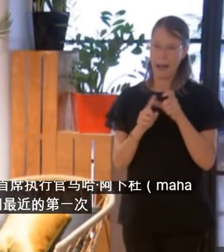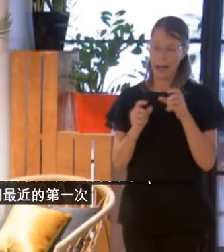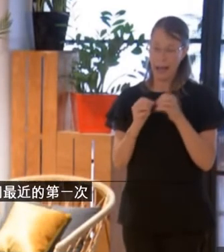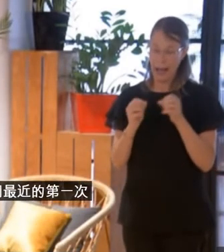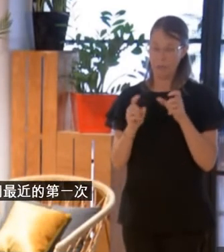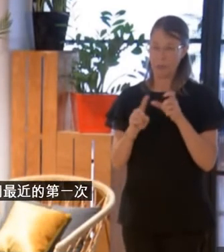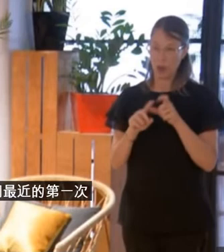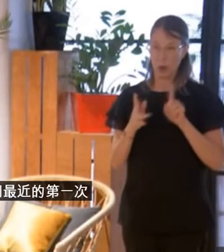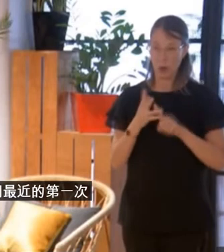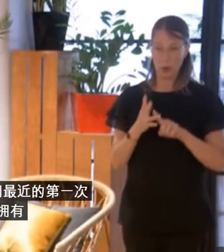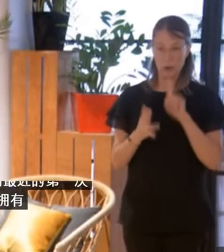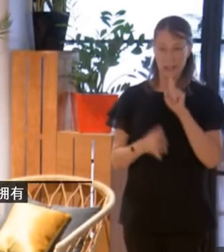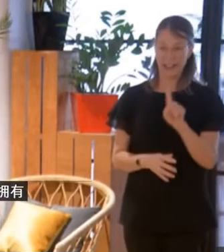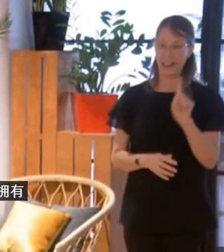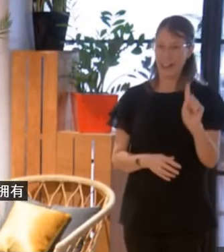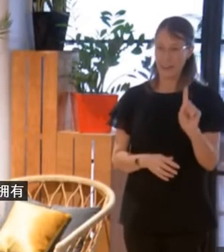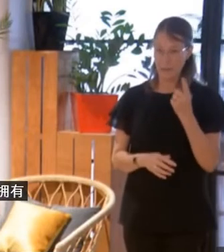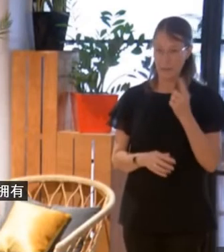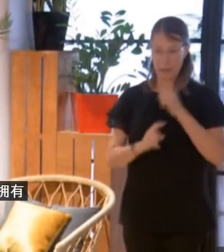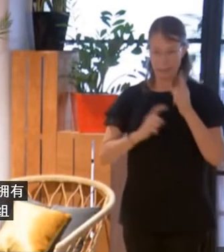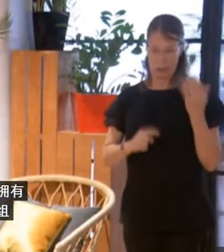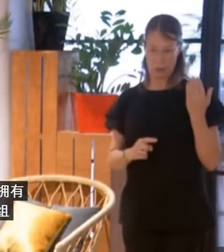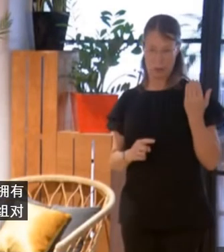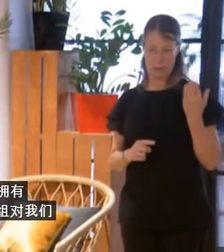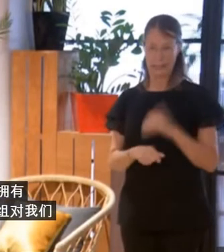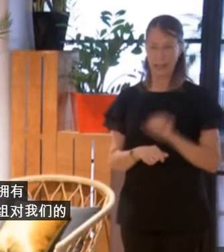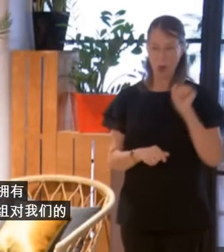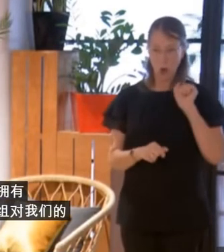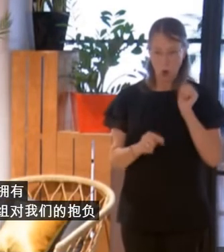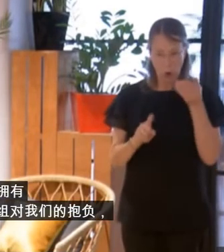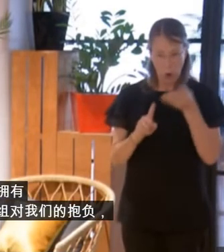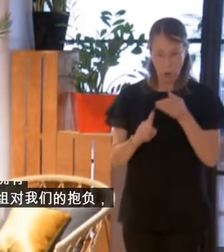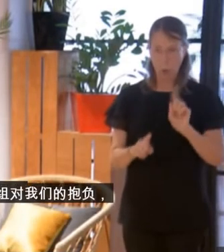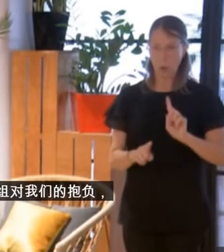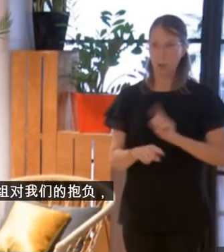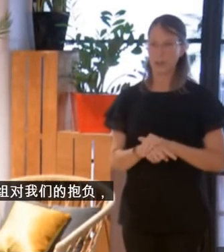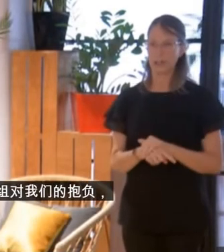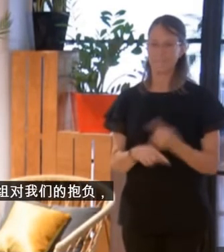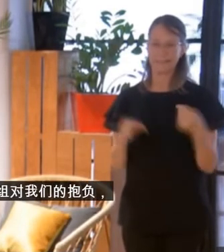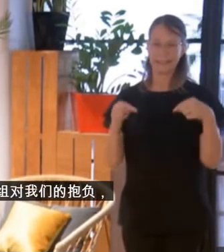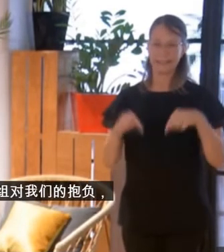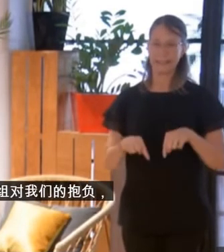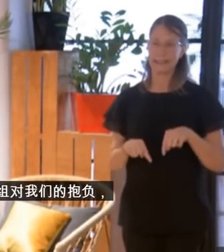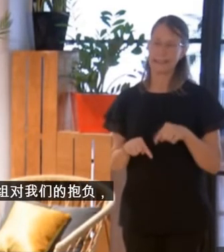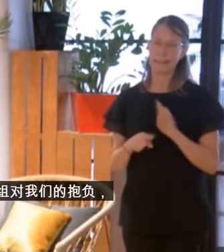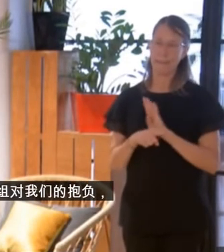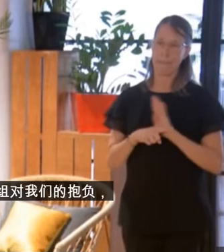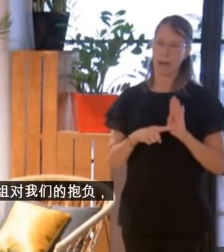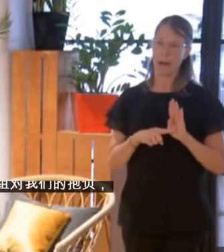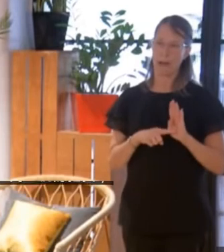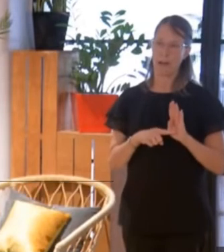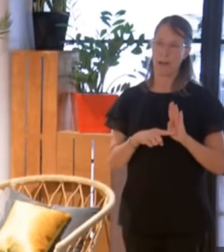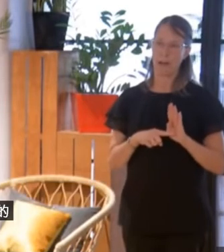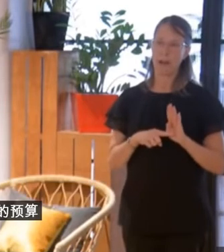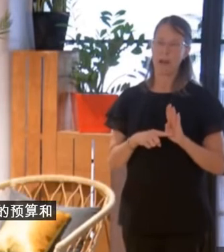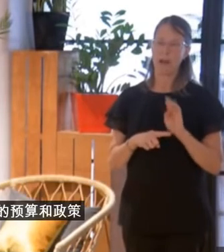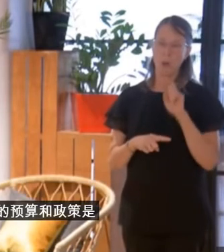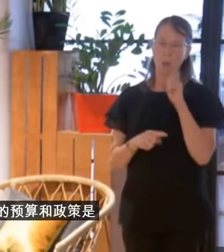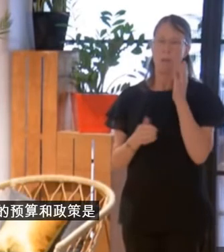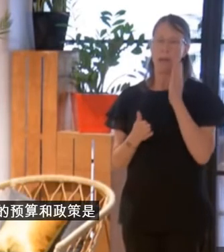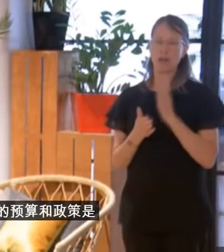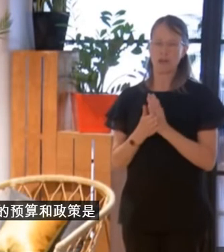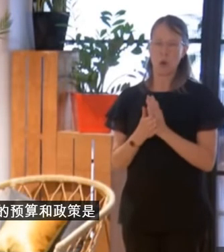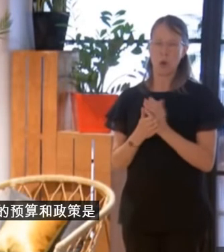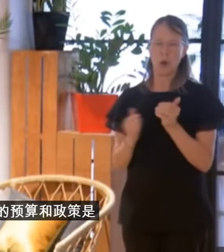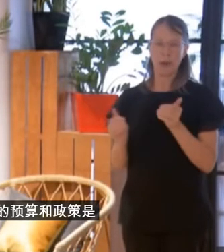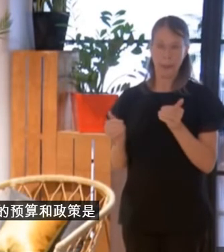in our first meeting that we were able to have just recently that it's her ambition for us as an expert panel to ensure that the budget and the policies